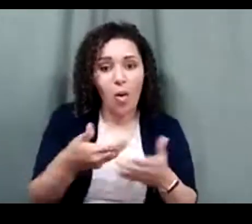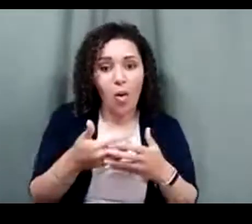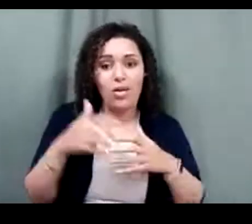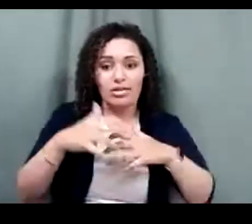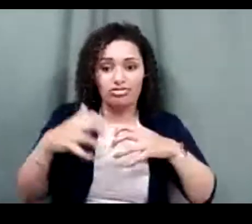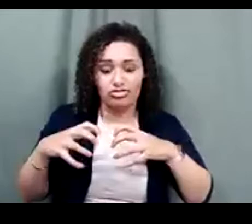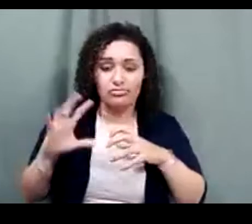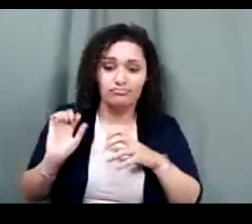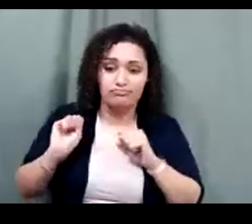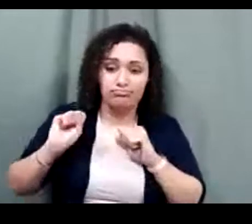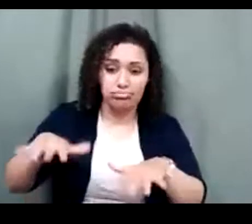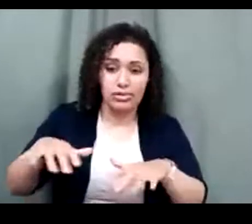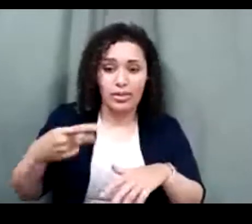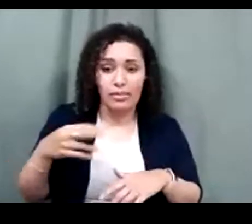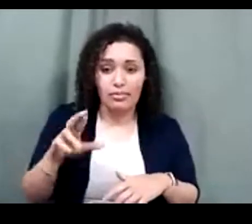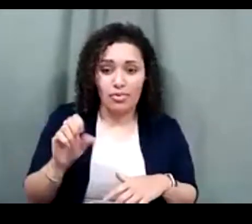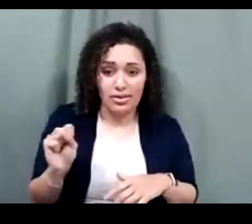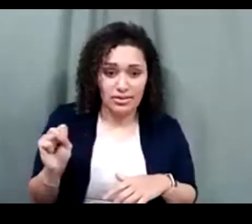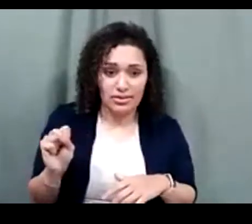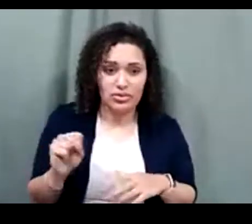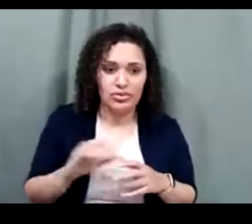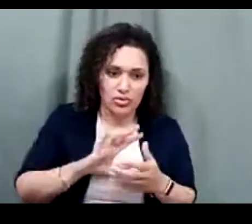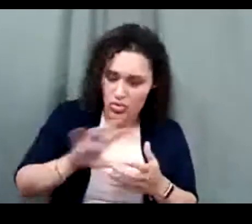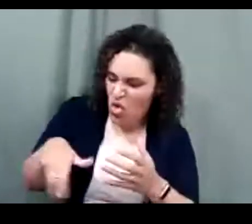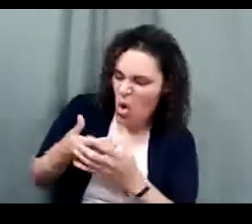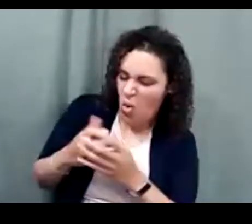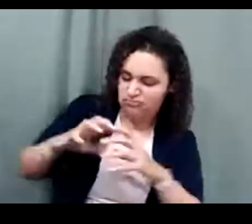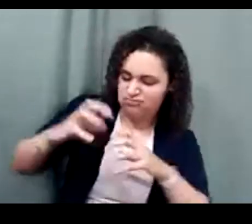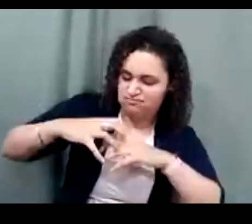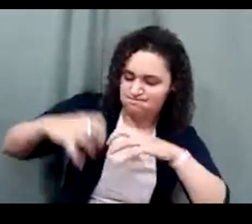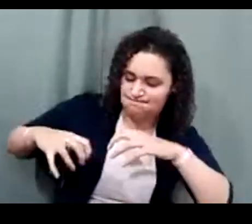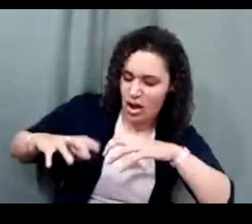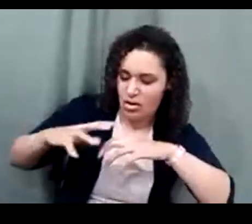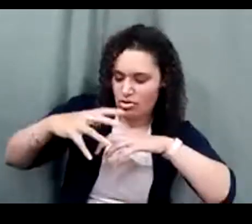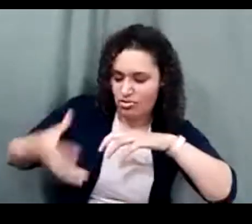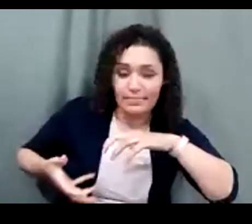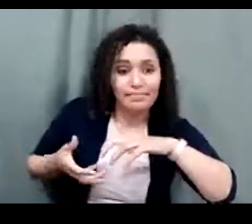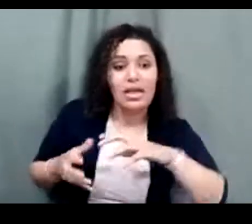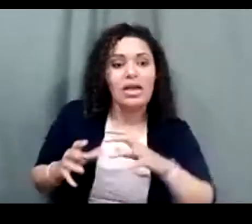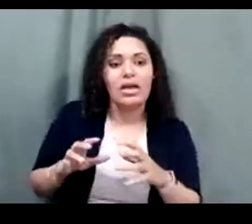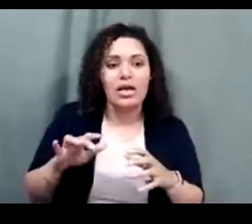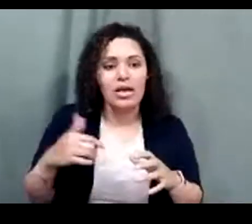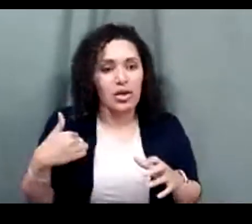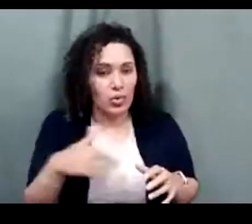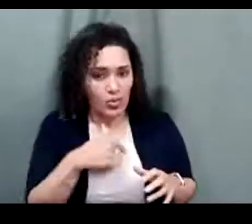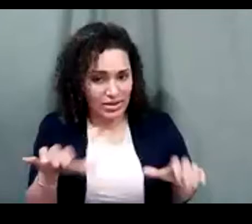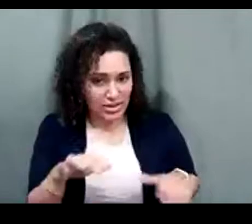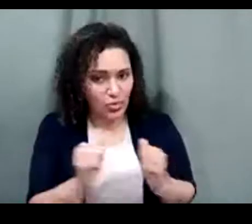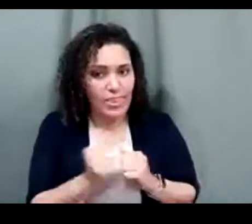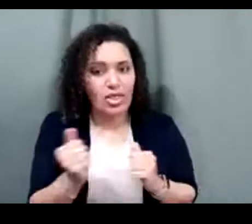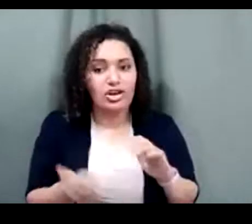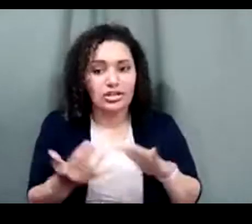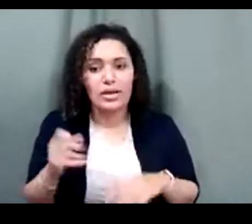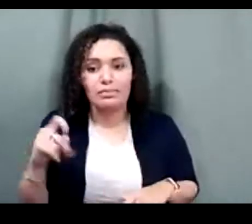press, which did with just our the whole bunch. The whole bunch of grapes, right? We do with our sparkling. Okay. You can be